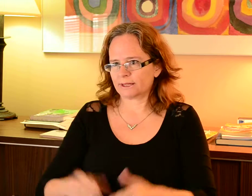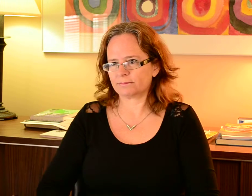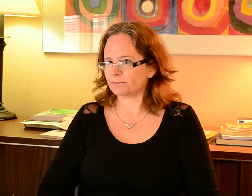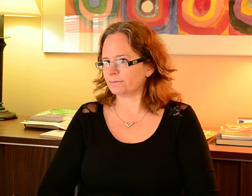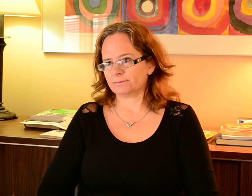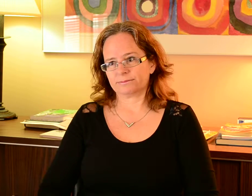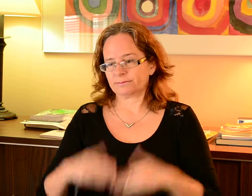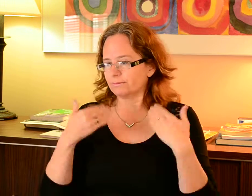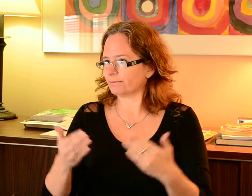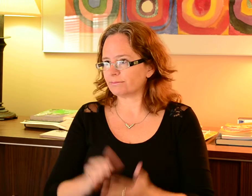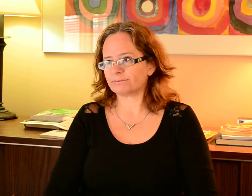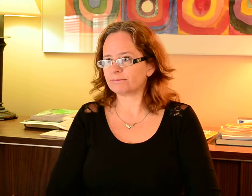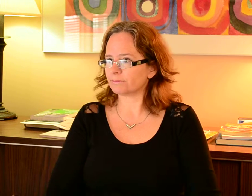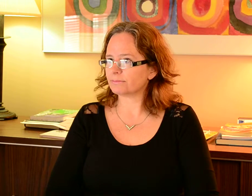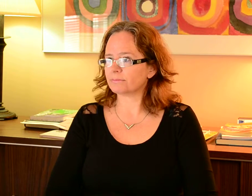I'd say go for it. Go for it.